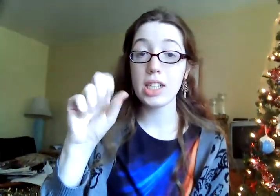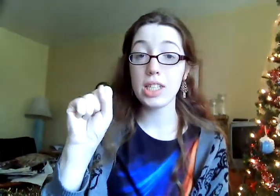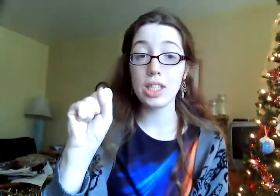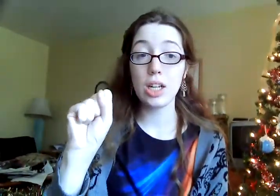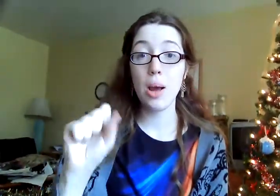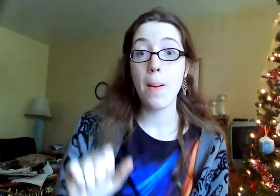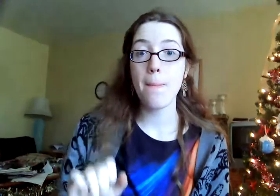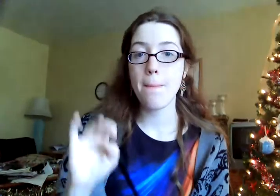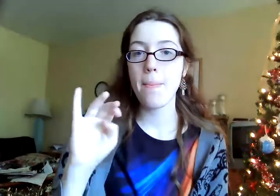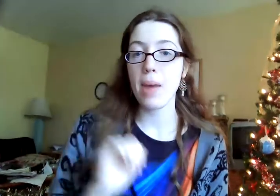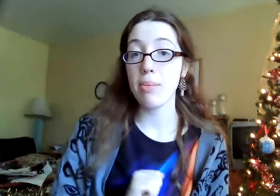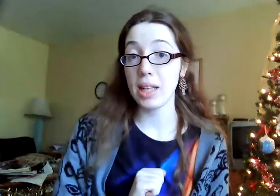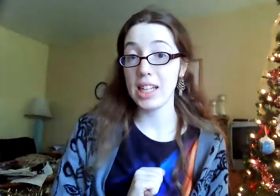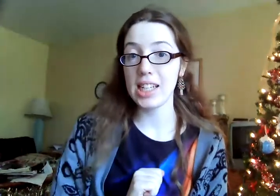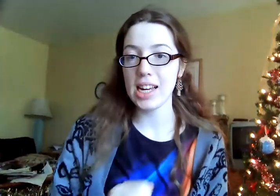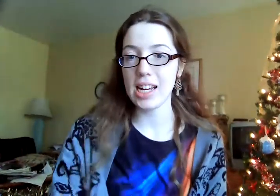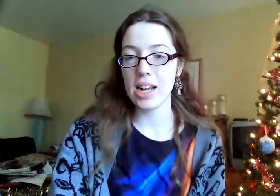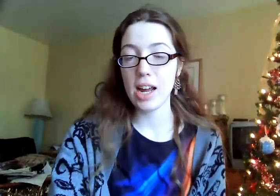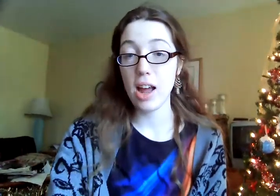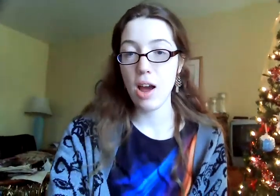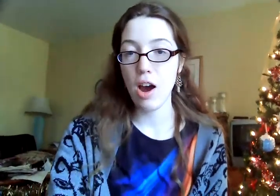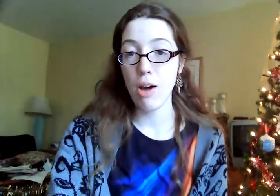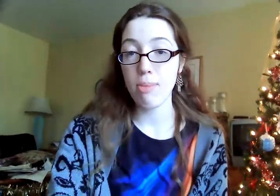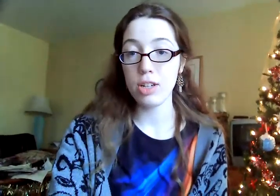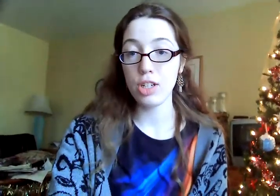Christ by Billy Dean. Hope you enjoy.